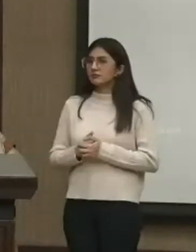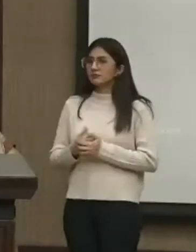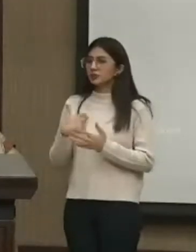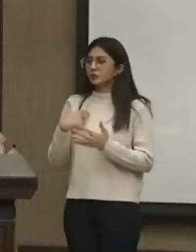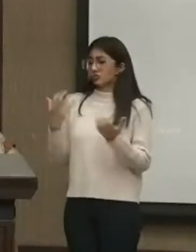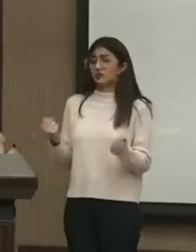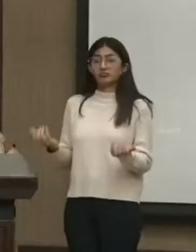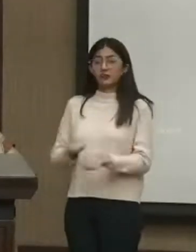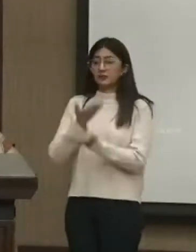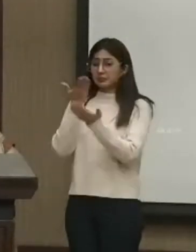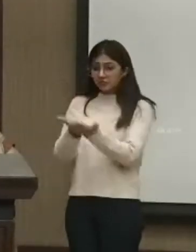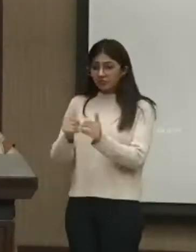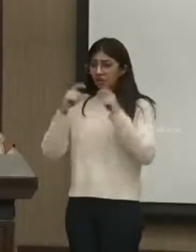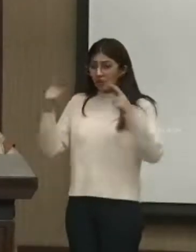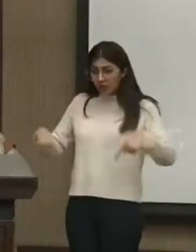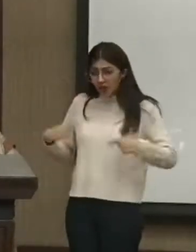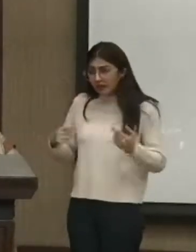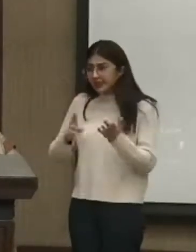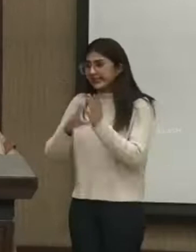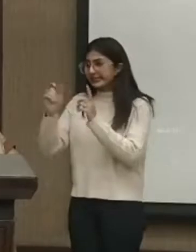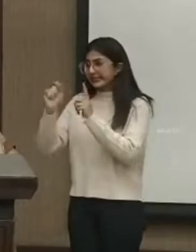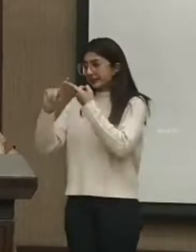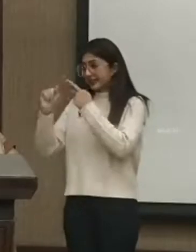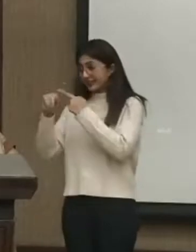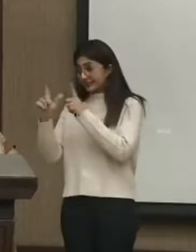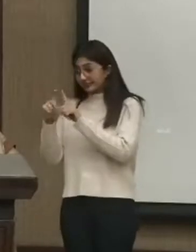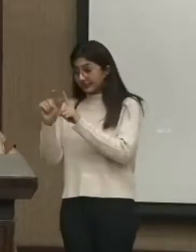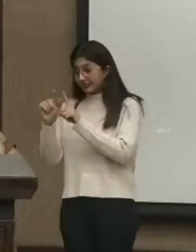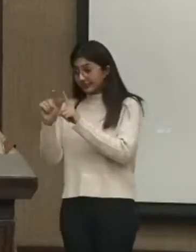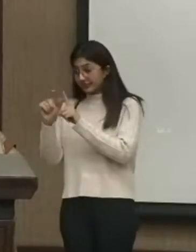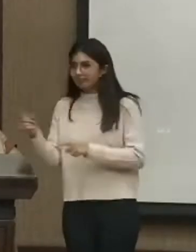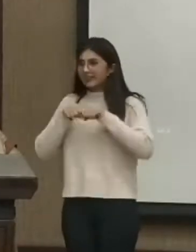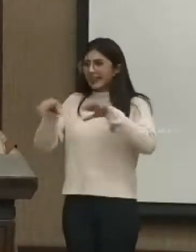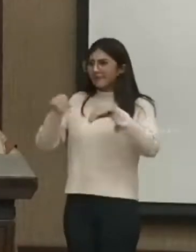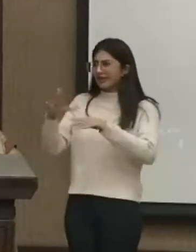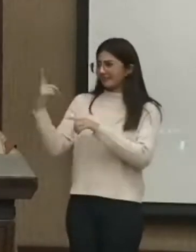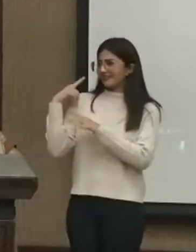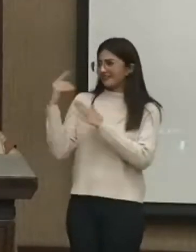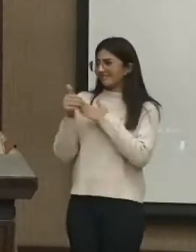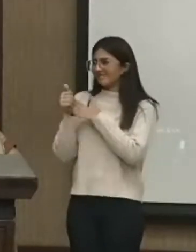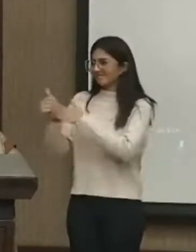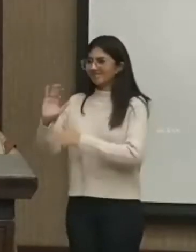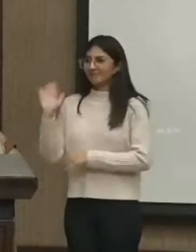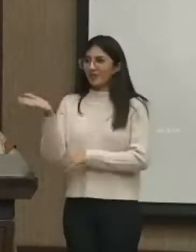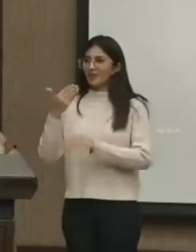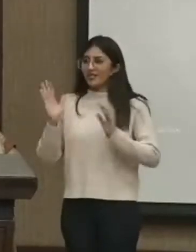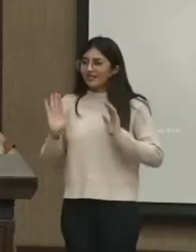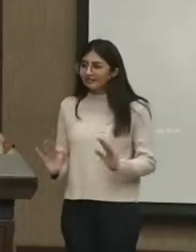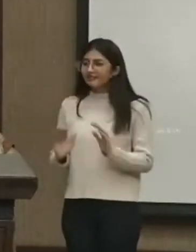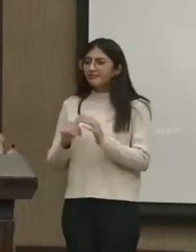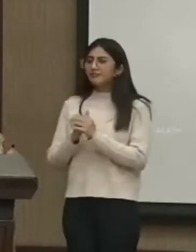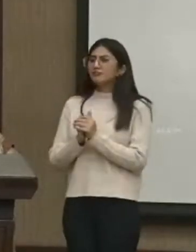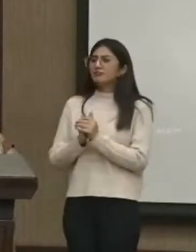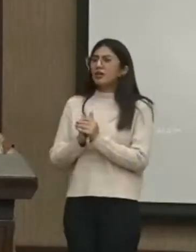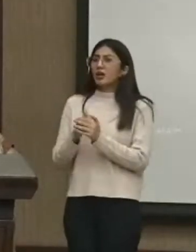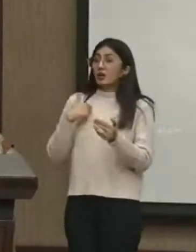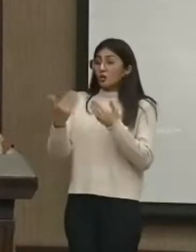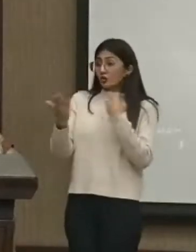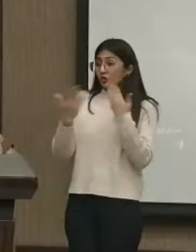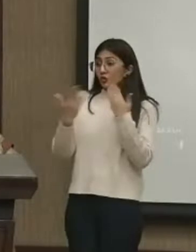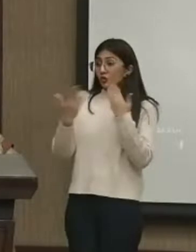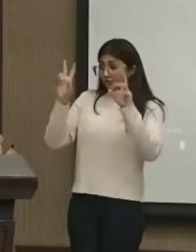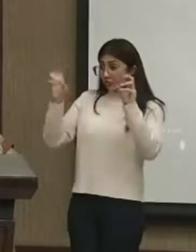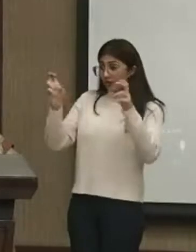appeal to Arman and NCP EDP who are leading this campaign, that I think while we talk about